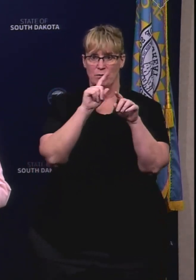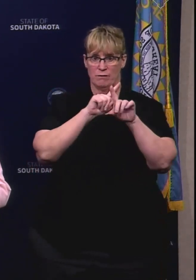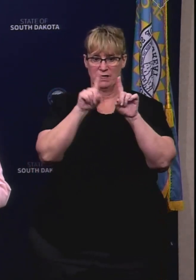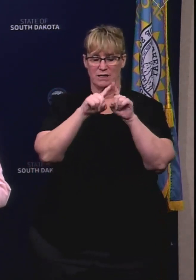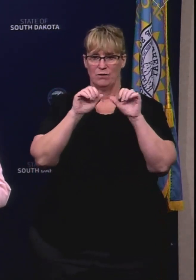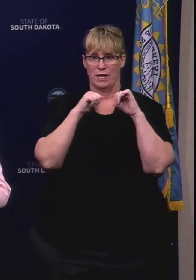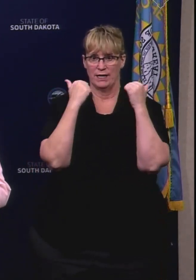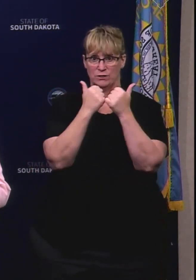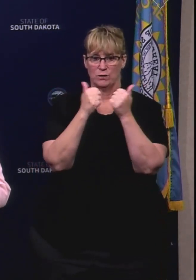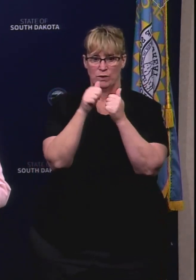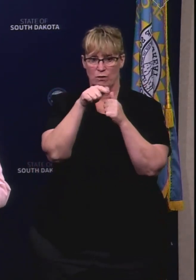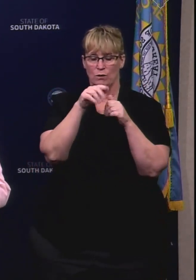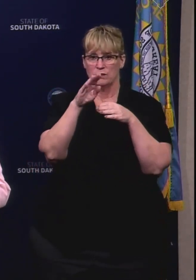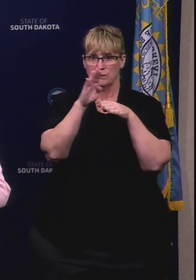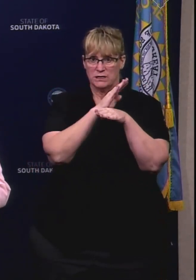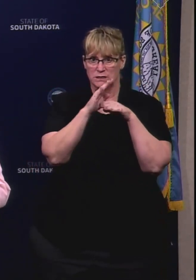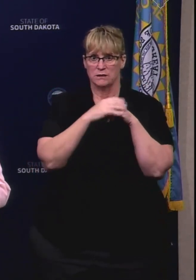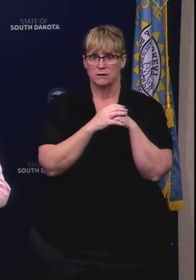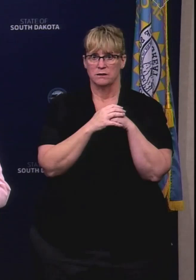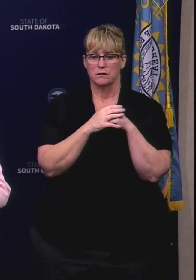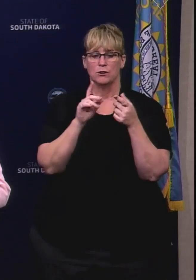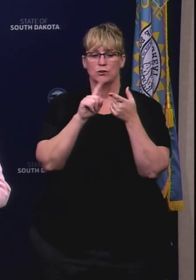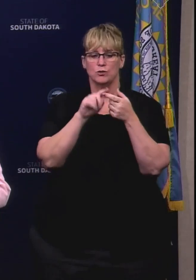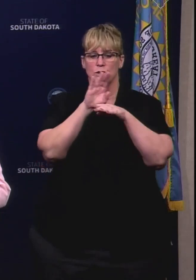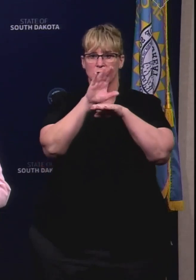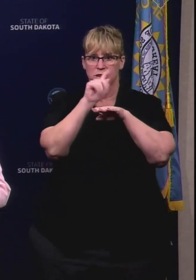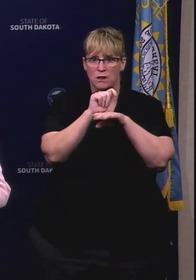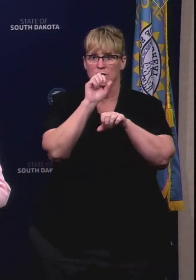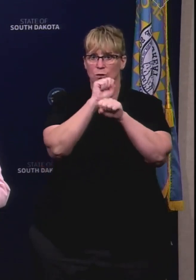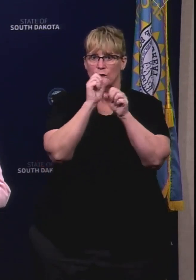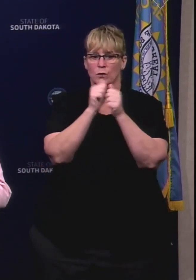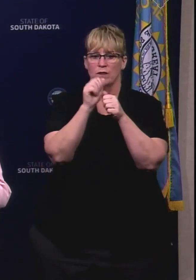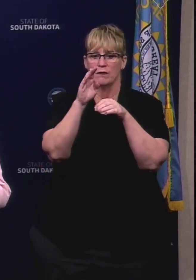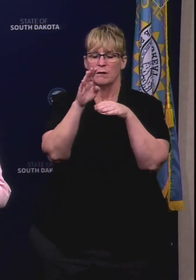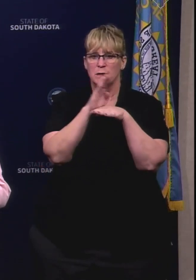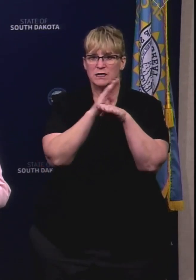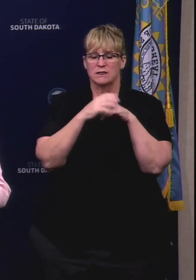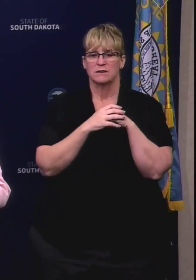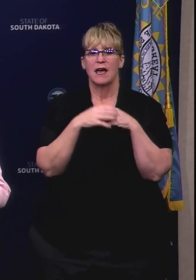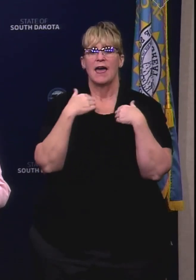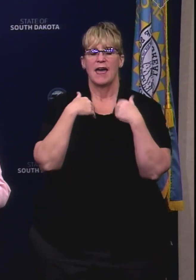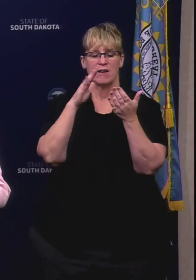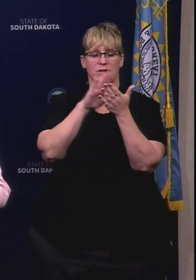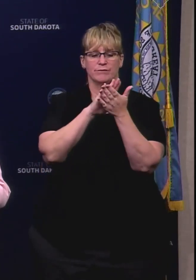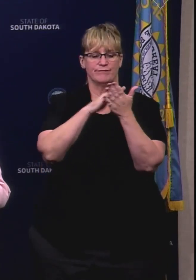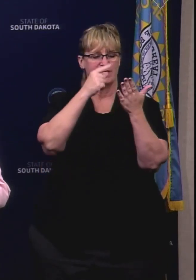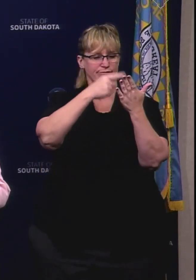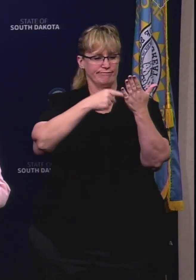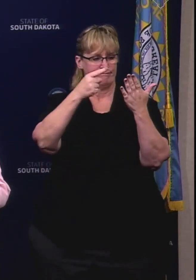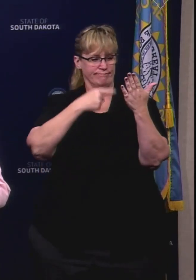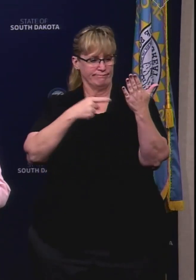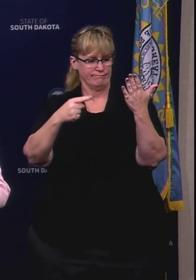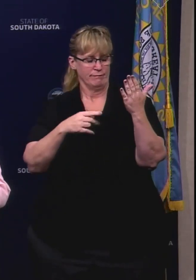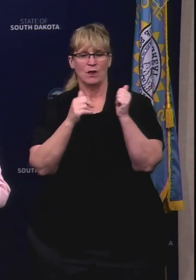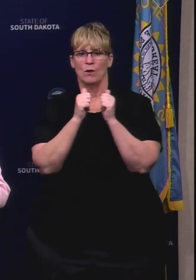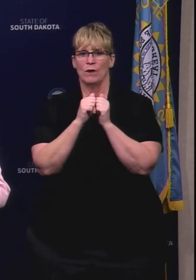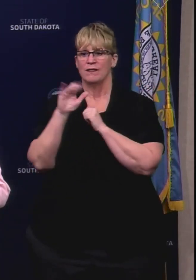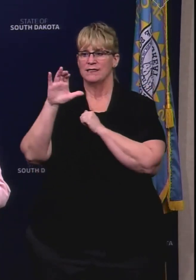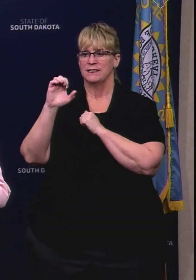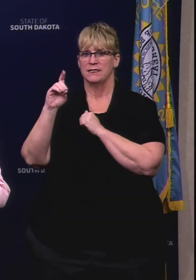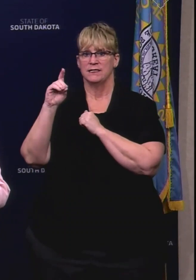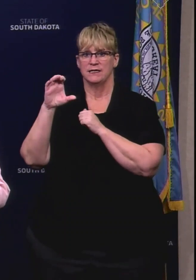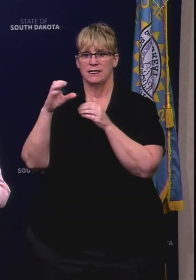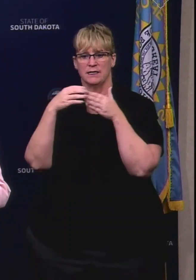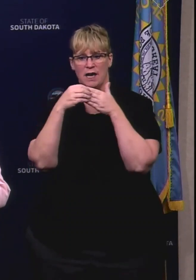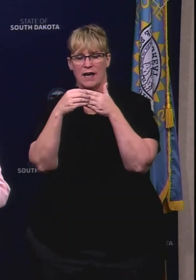these industry areas, available to consult with businesses, go through a checklist that we have that's based on CDC guidance,